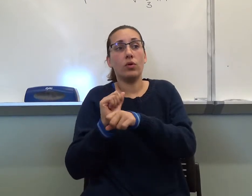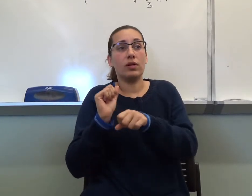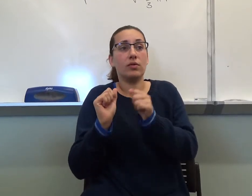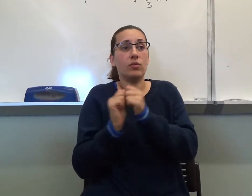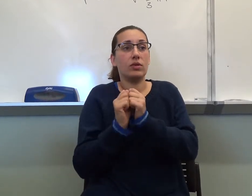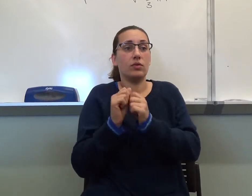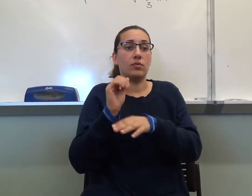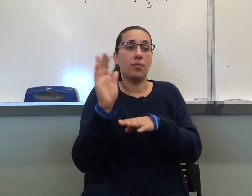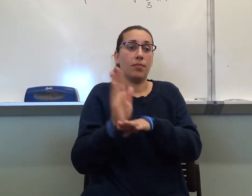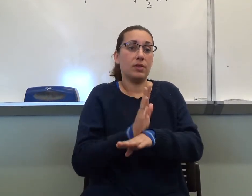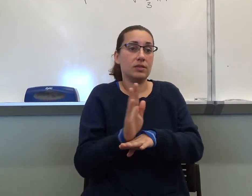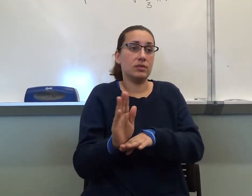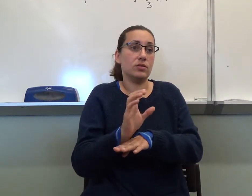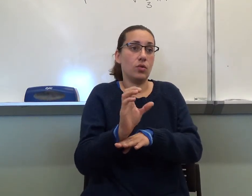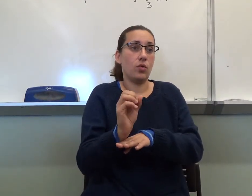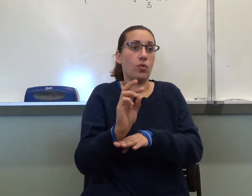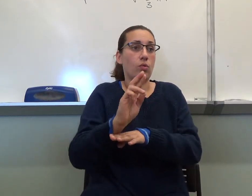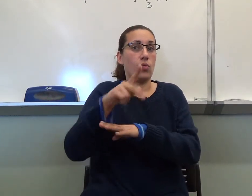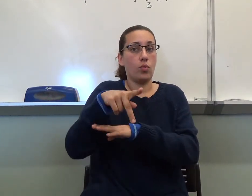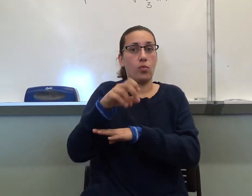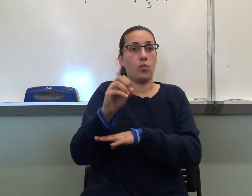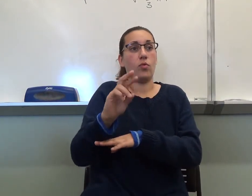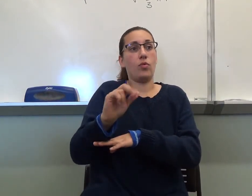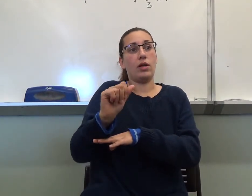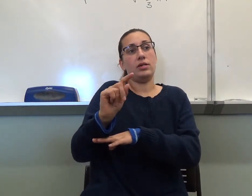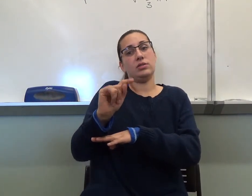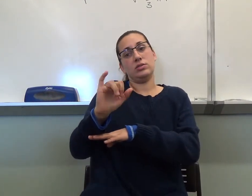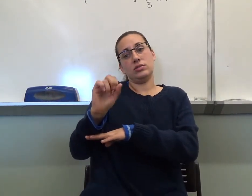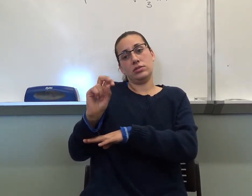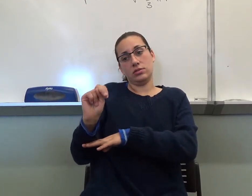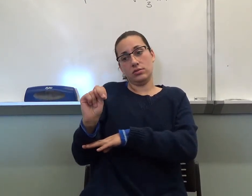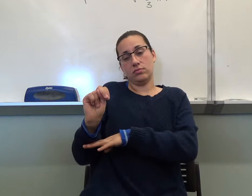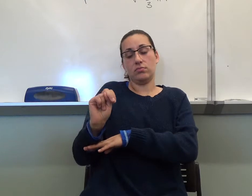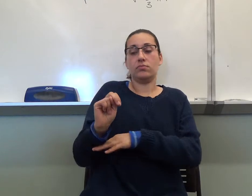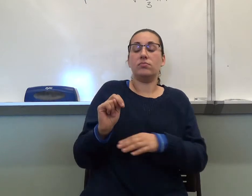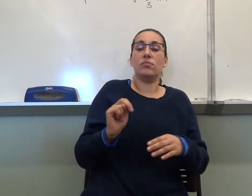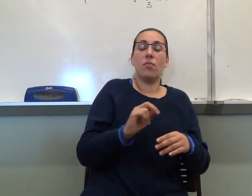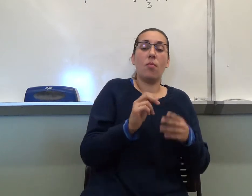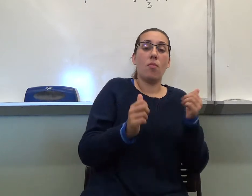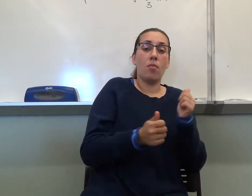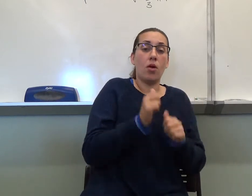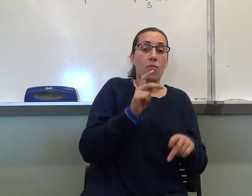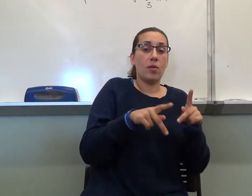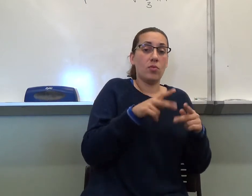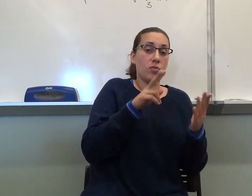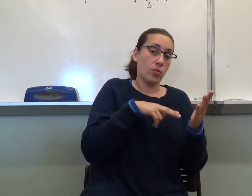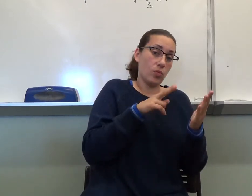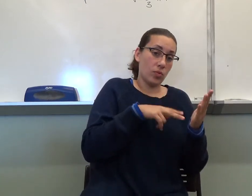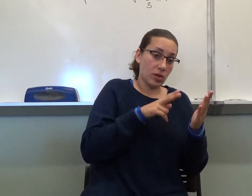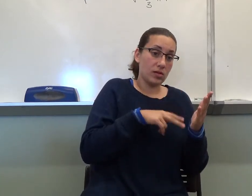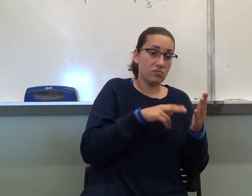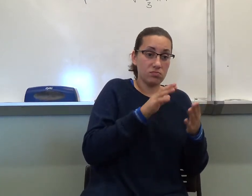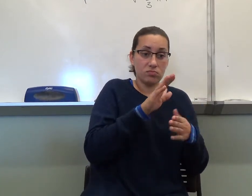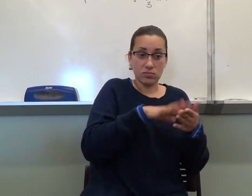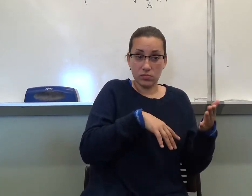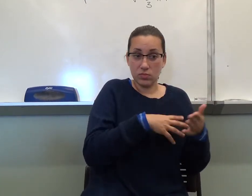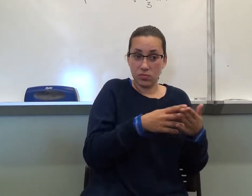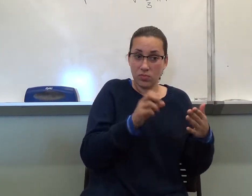corporation. That's a presentation that works. People who are used to reading tables, it's okay. But when you get